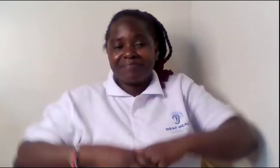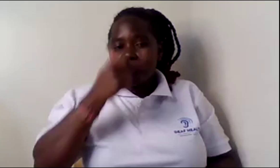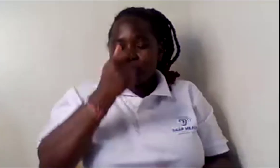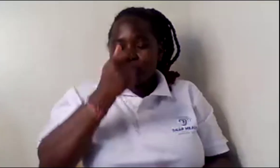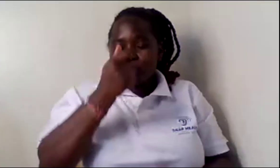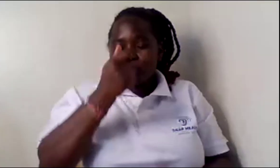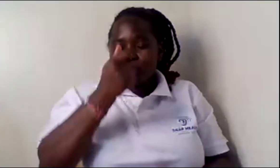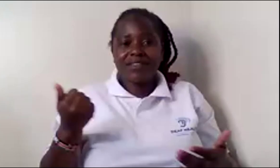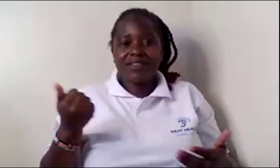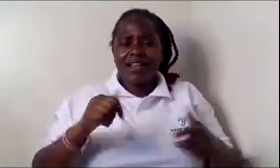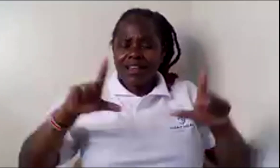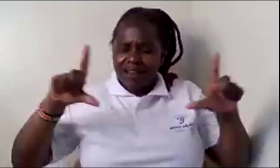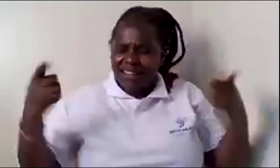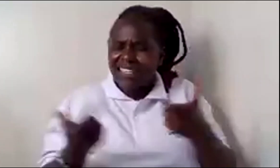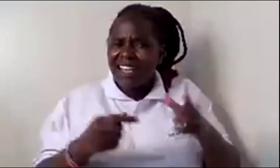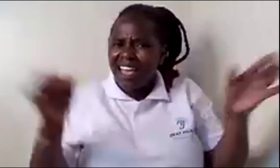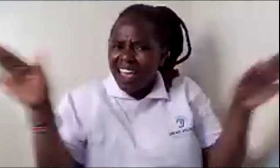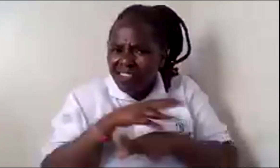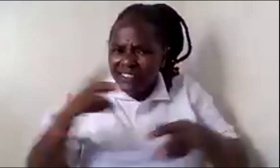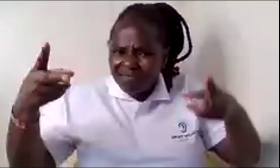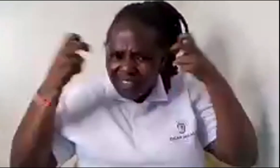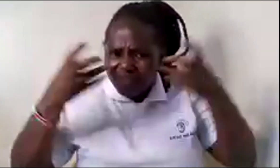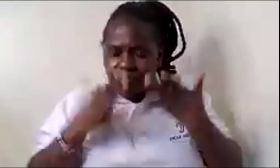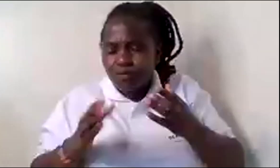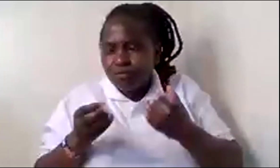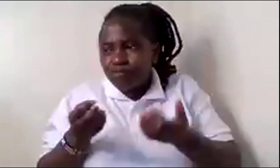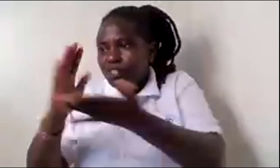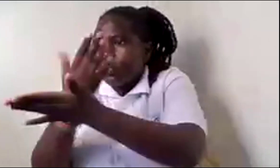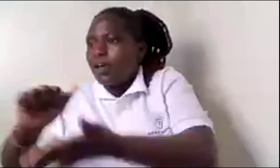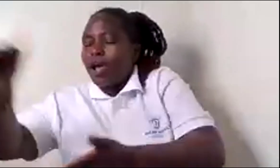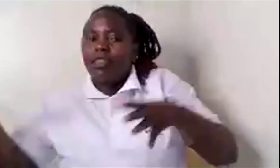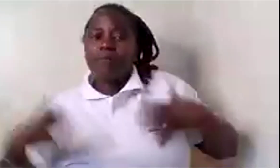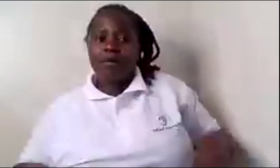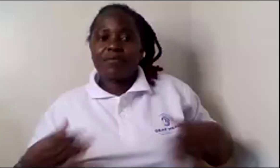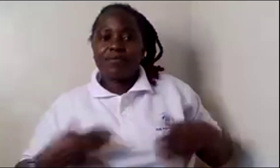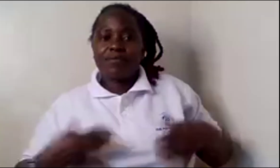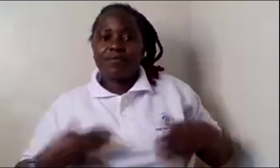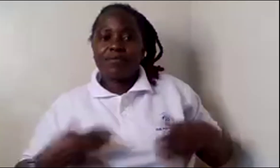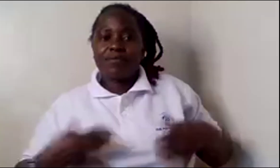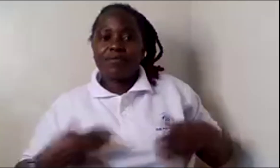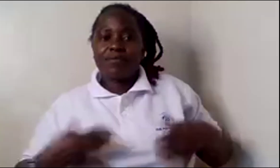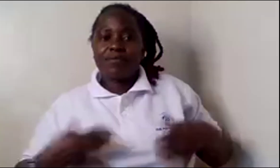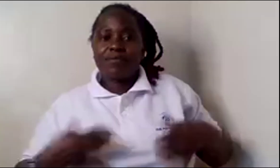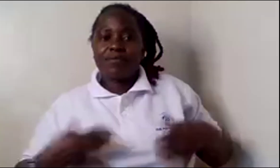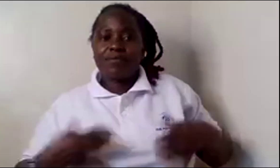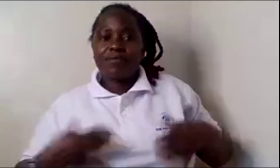the information. Yeah, thank you. And now we can, I think we can now, we are free to